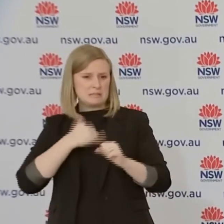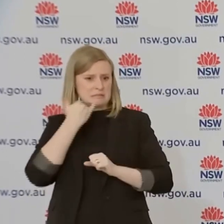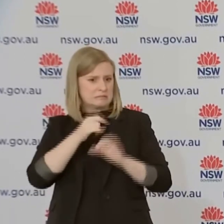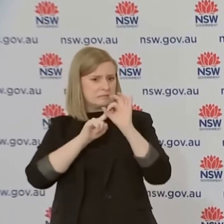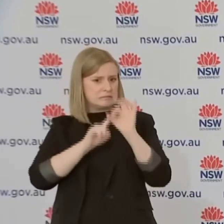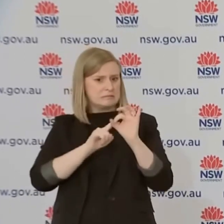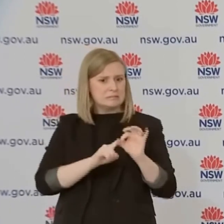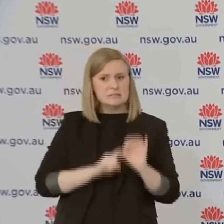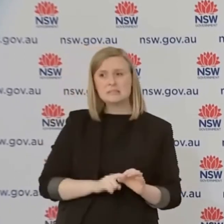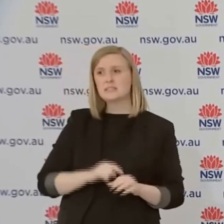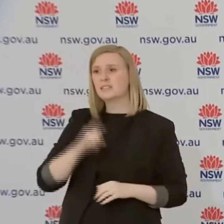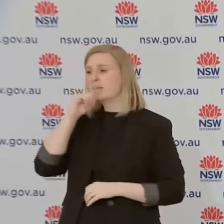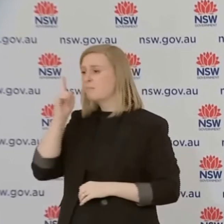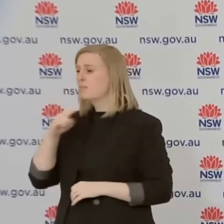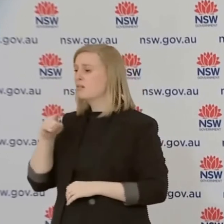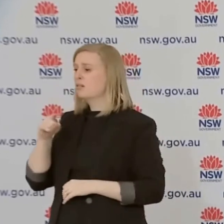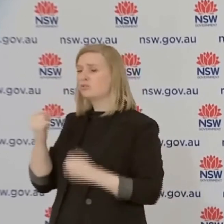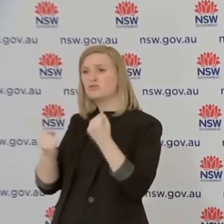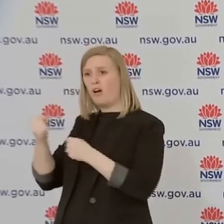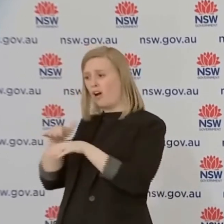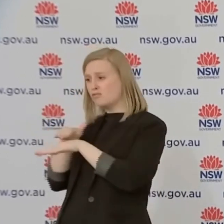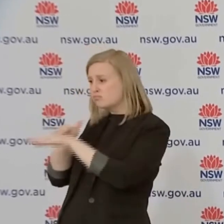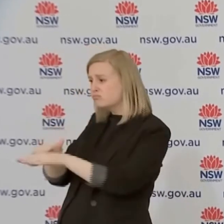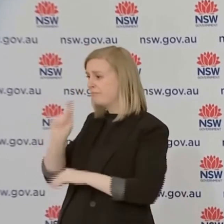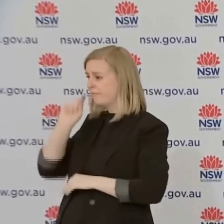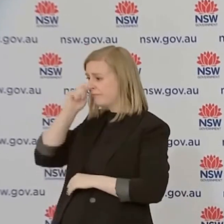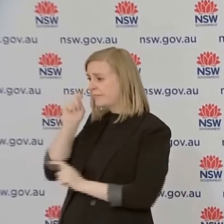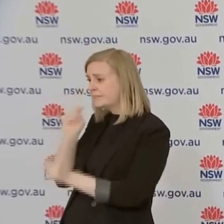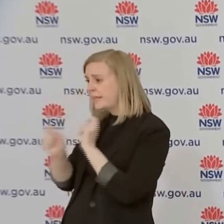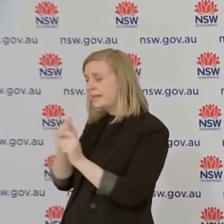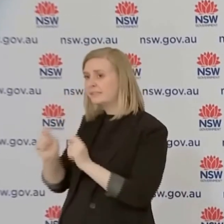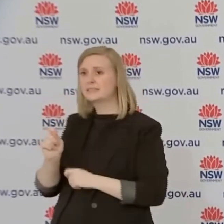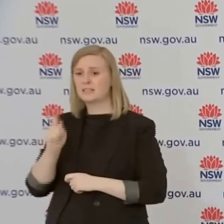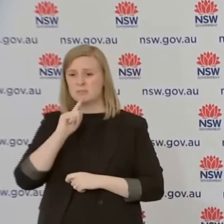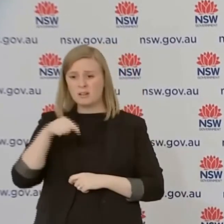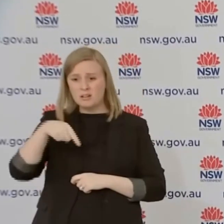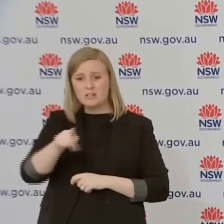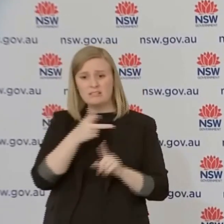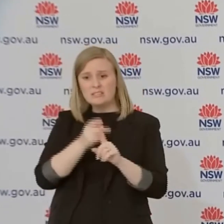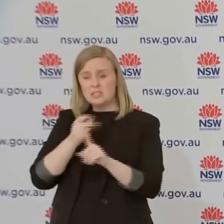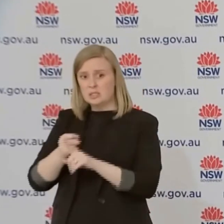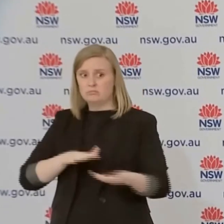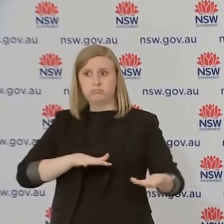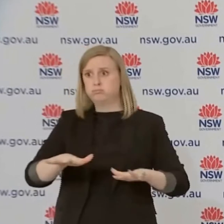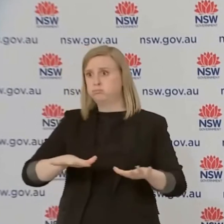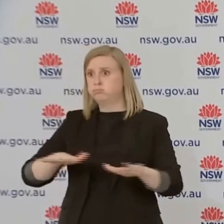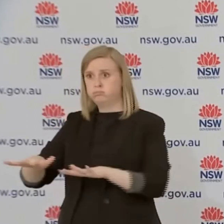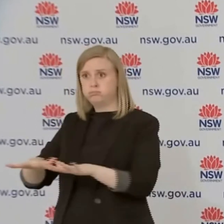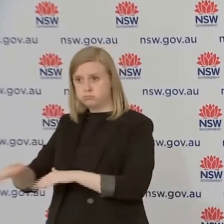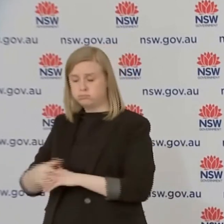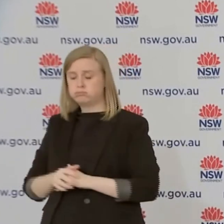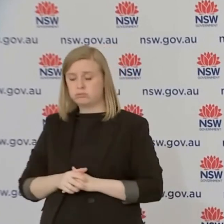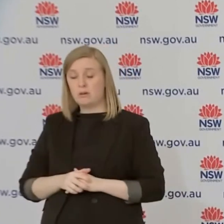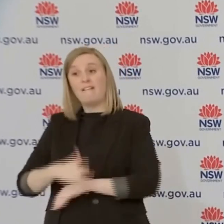indeed there are drive-throughs and other available facilities in other areas. But if you're referring specifically, and walk-ins as in Prairie Wood and